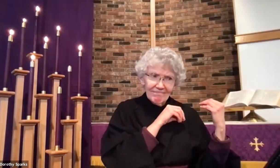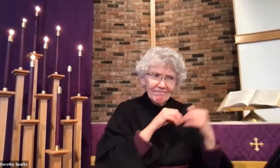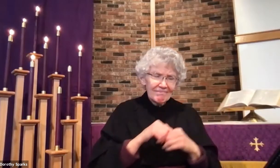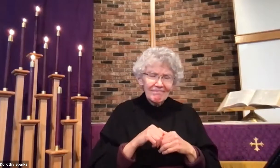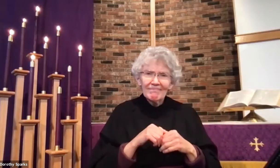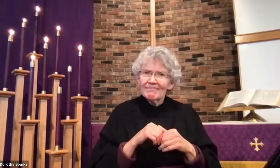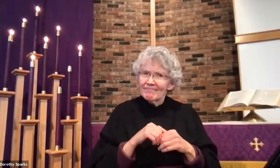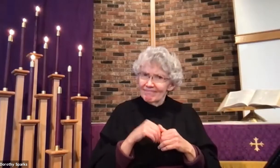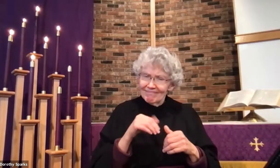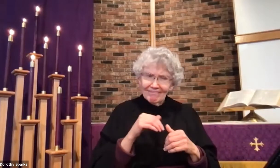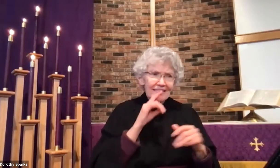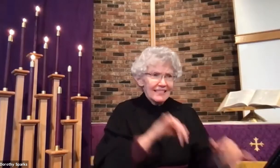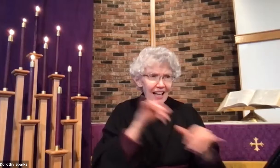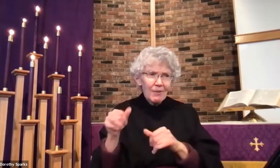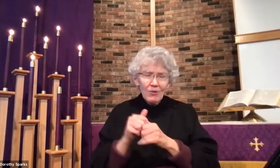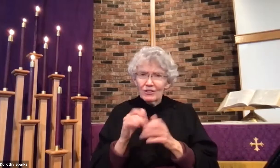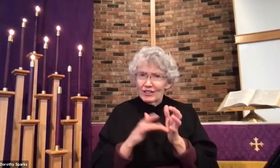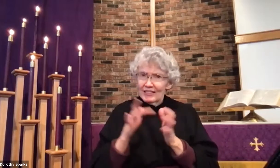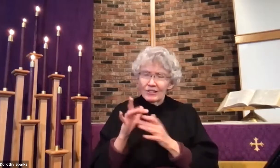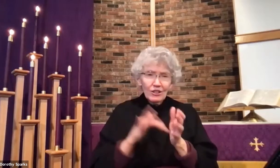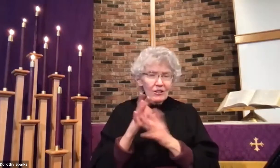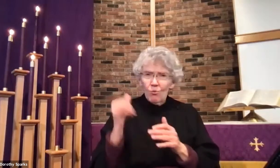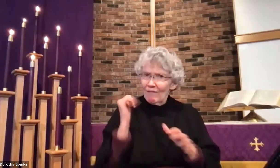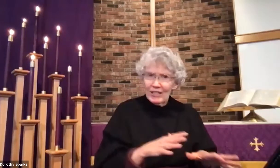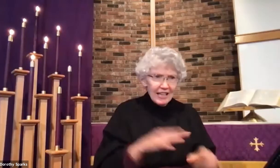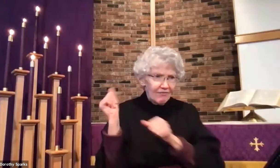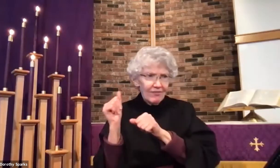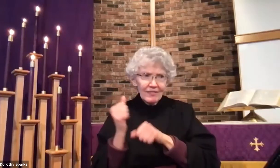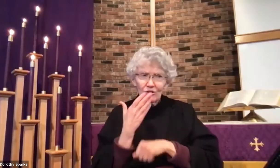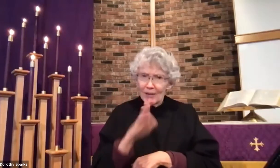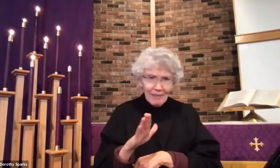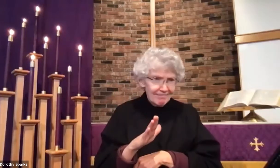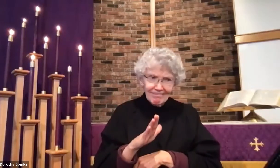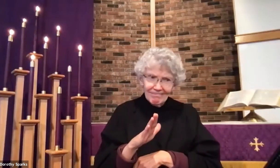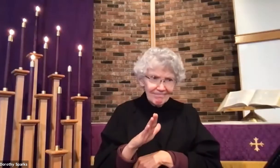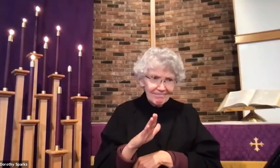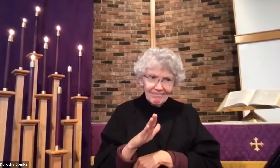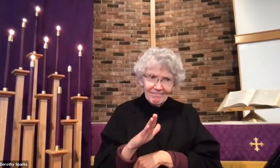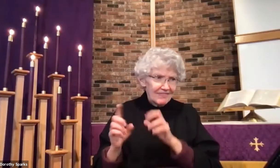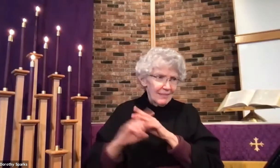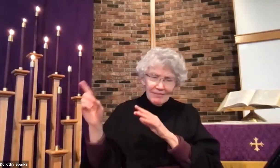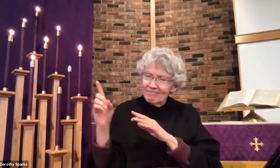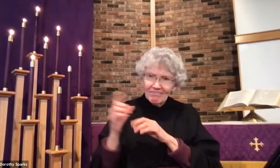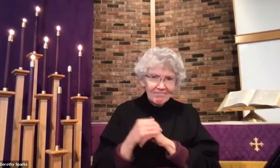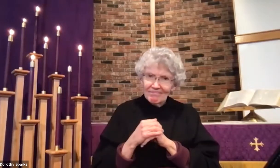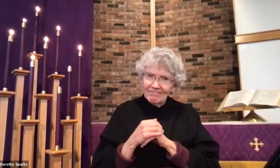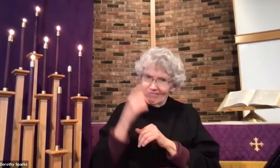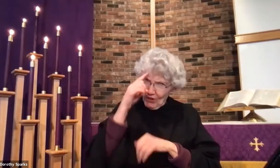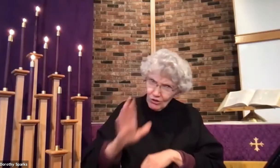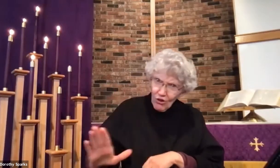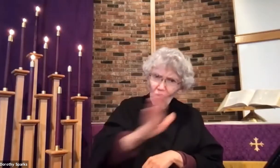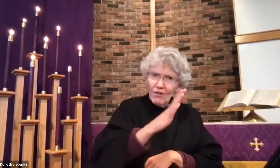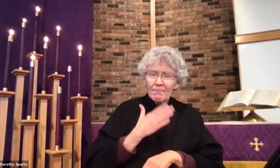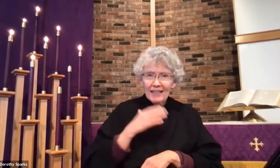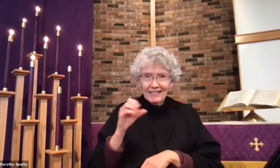she refused to leave those eggs. And when she recovered, she continued to care for